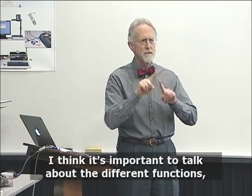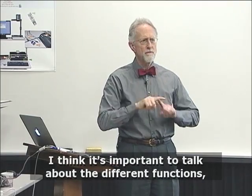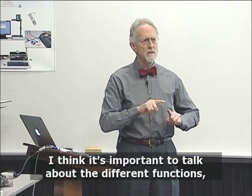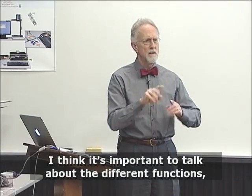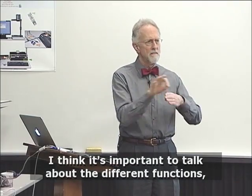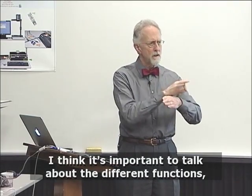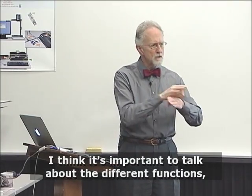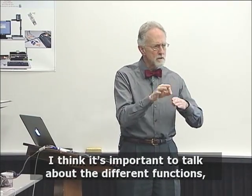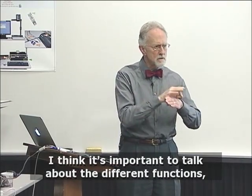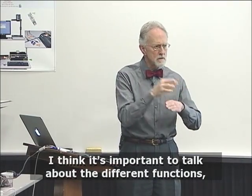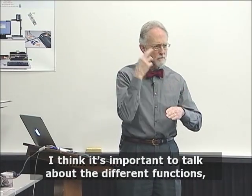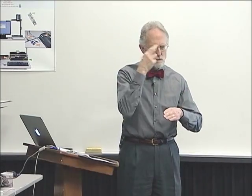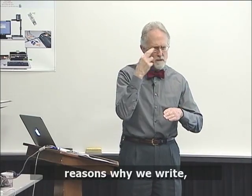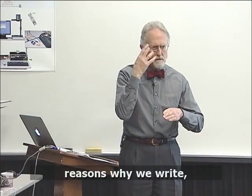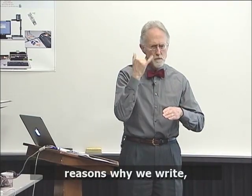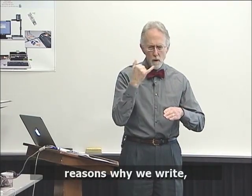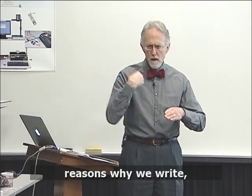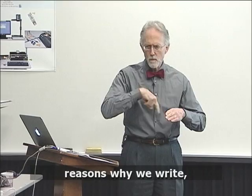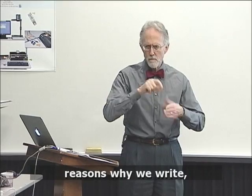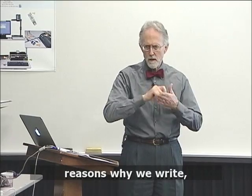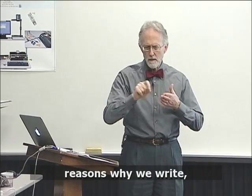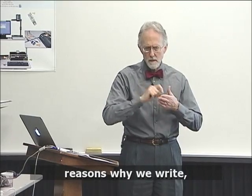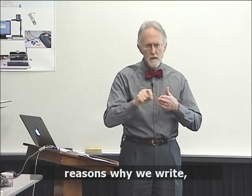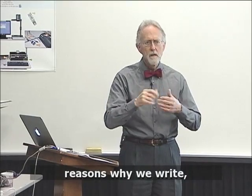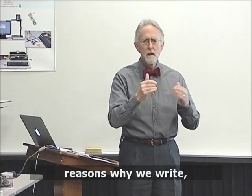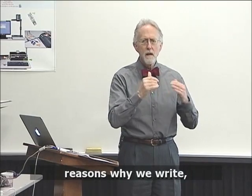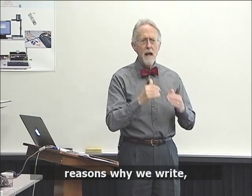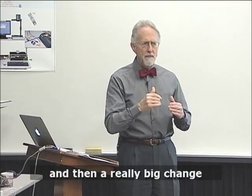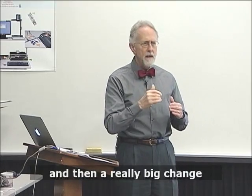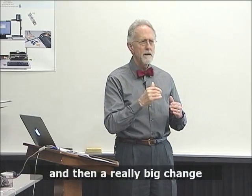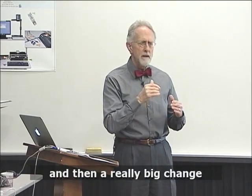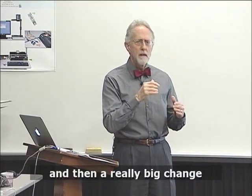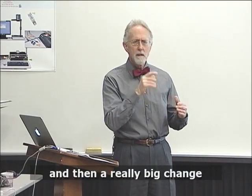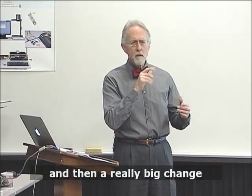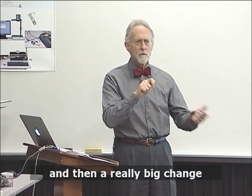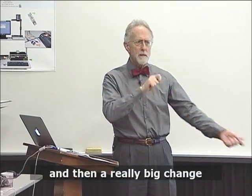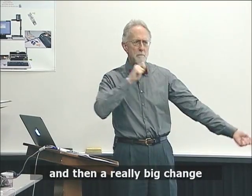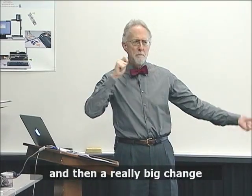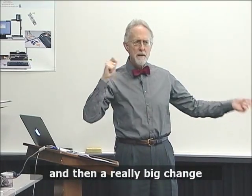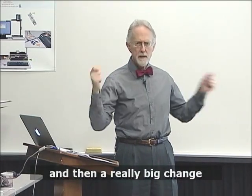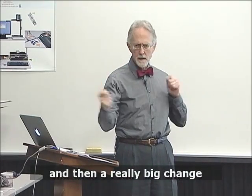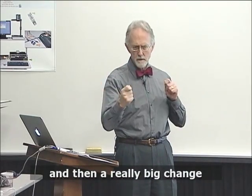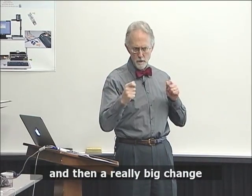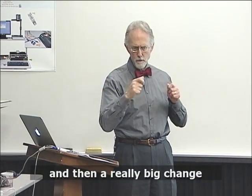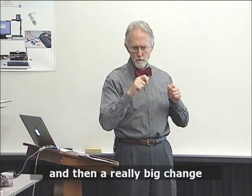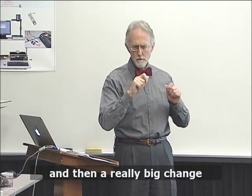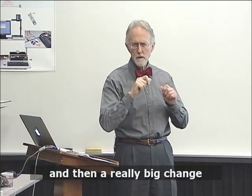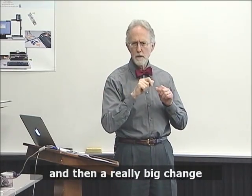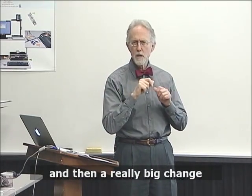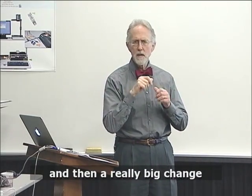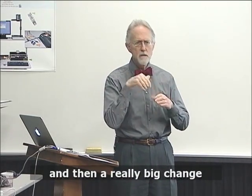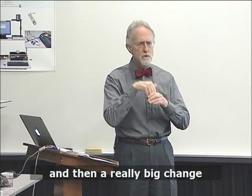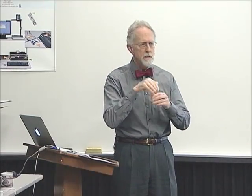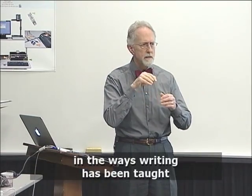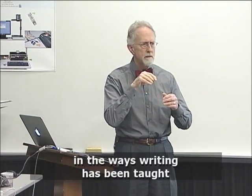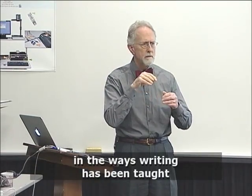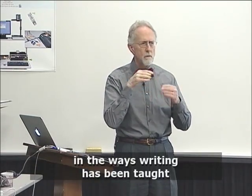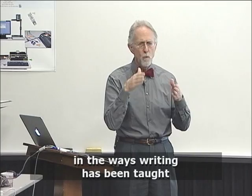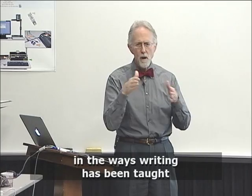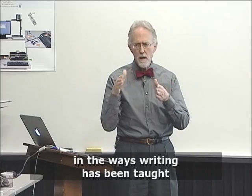different functions, reasons why we write, and then a really big change in the